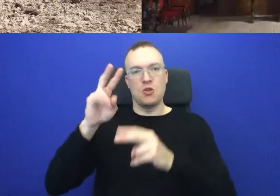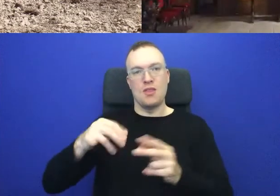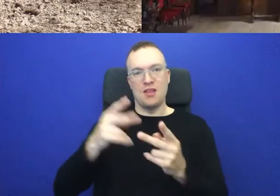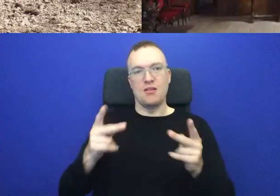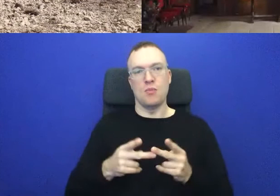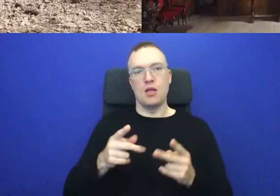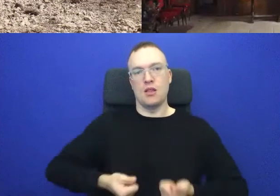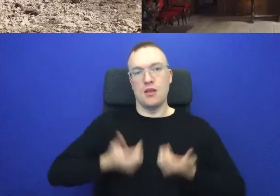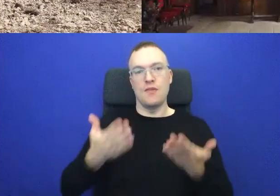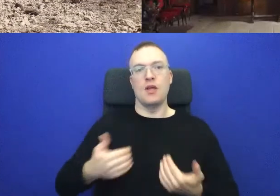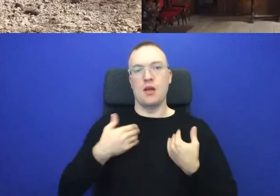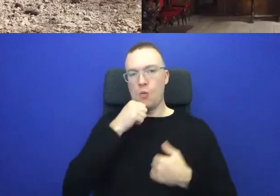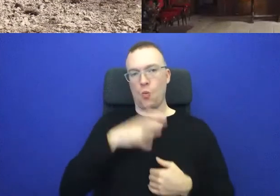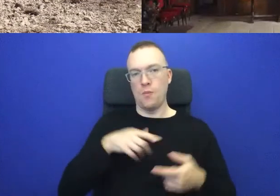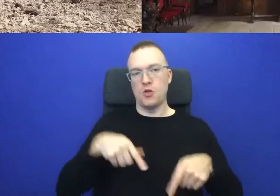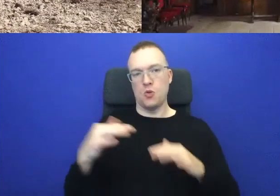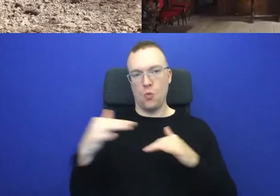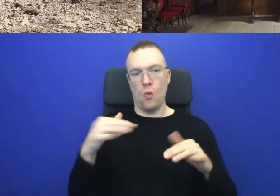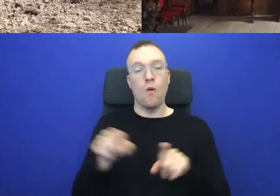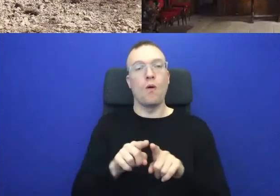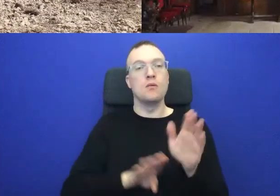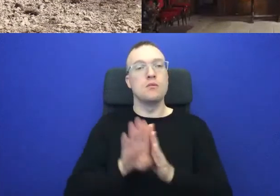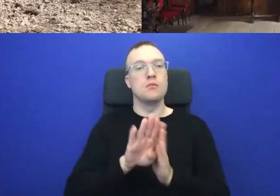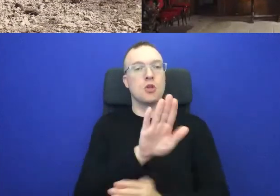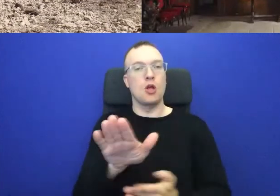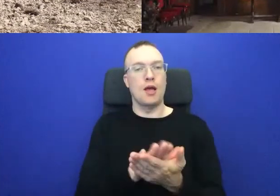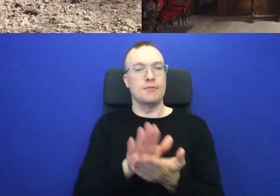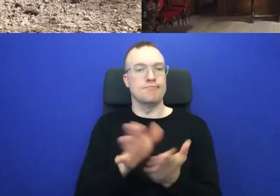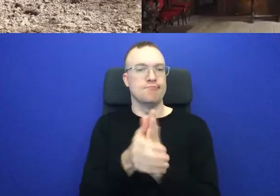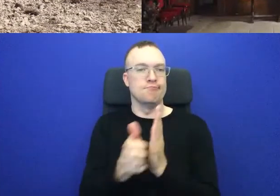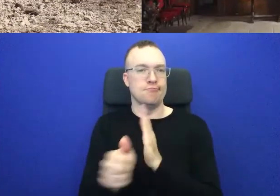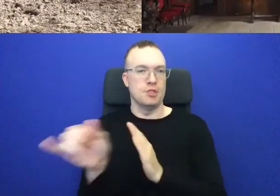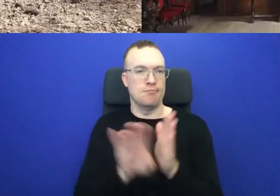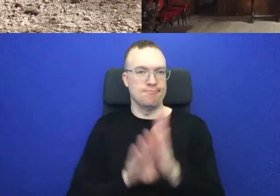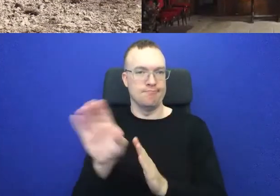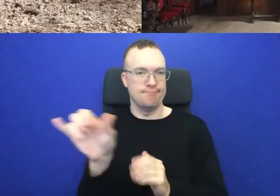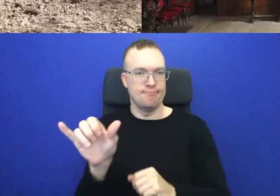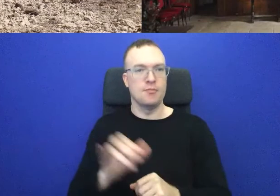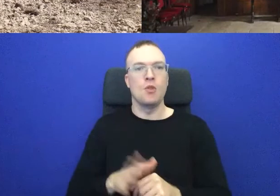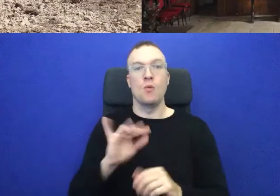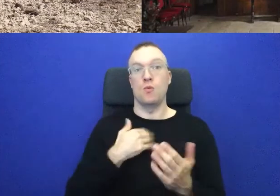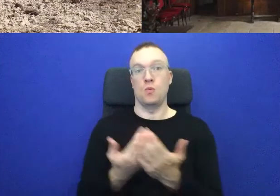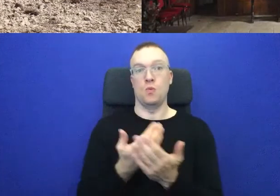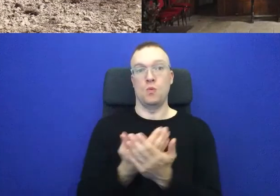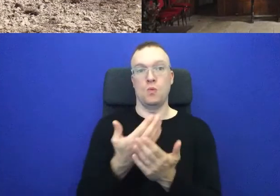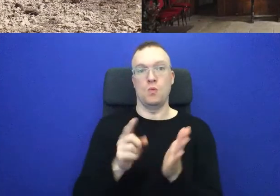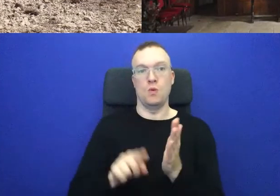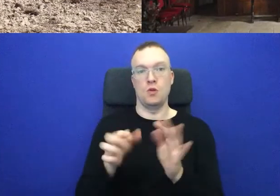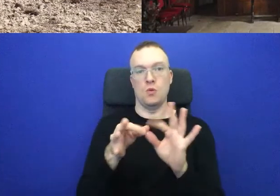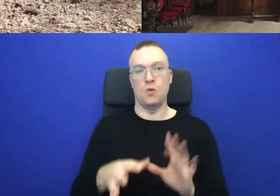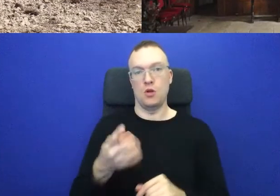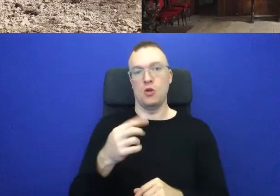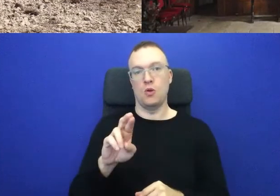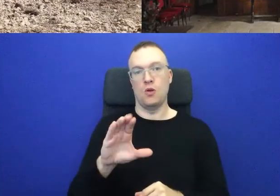by young women during the war, and also to develop their academic skills as well. We've had a new research coordinator, Dr. Claire